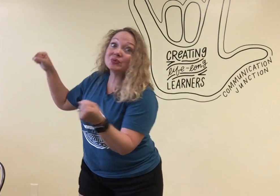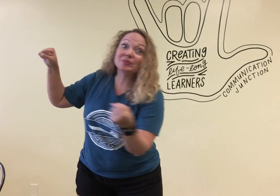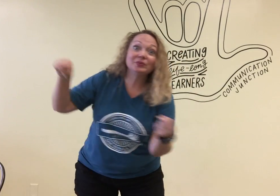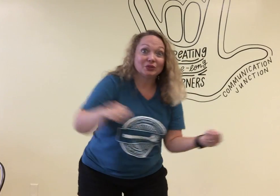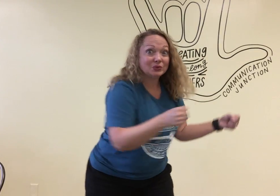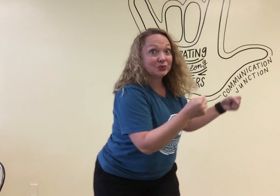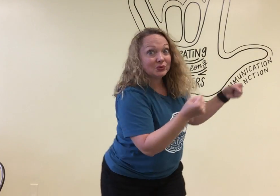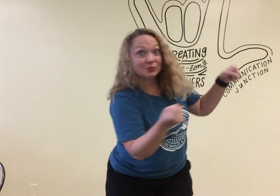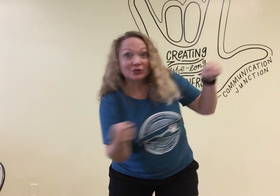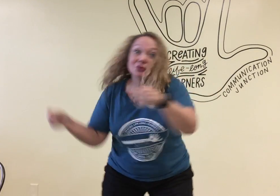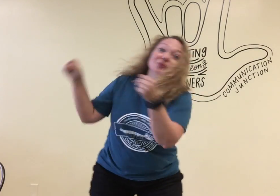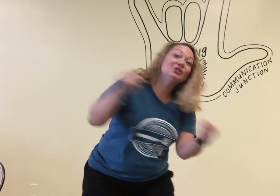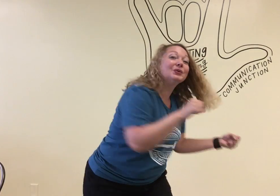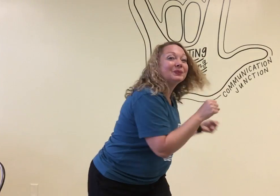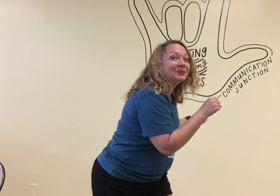Zoom, zoom, zoom, zoom.